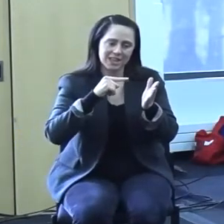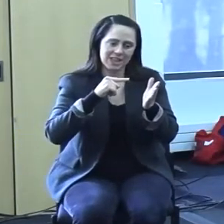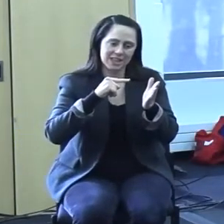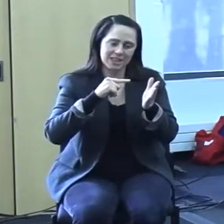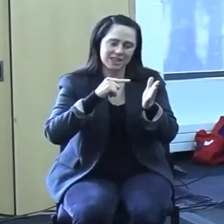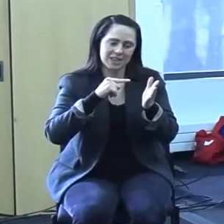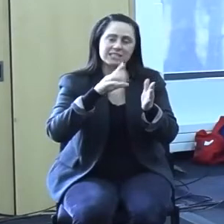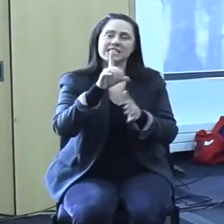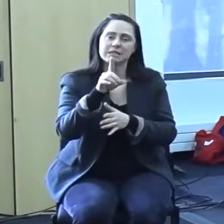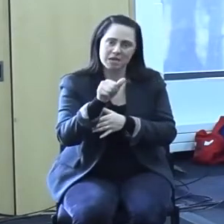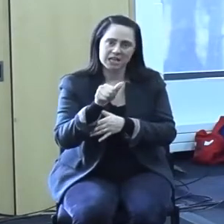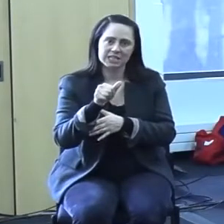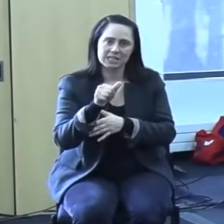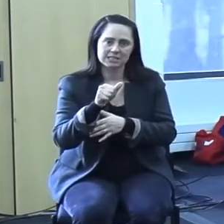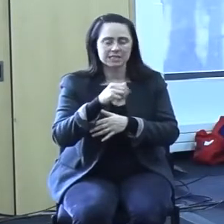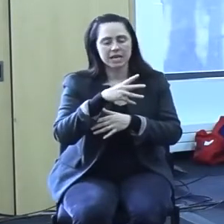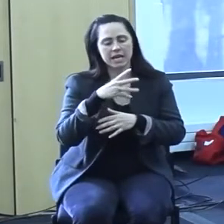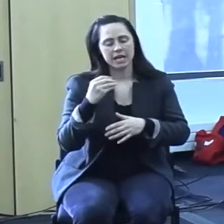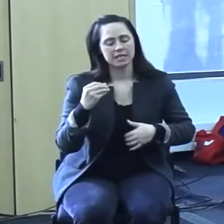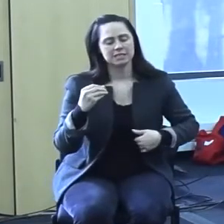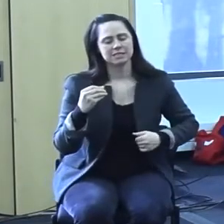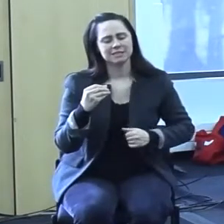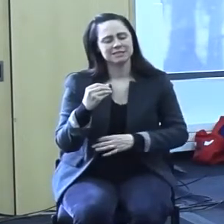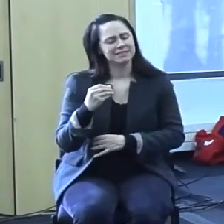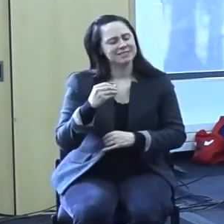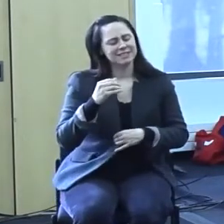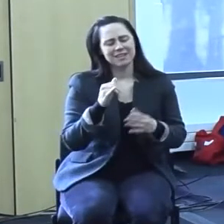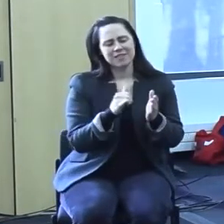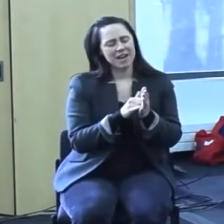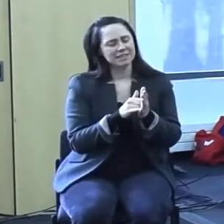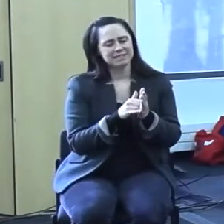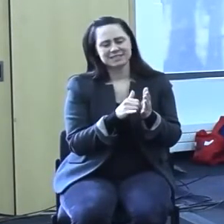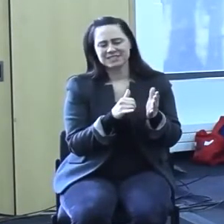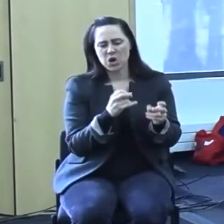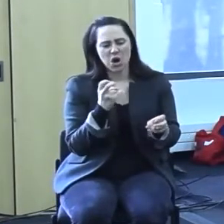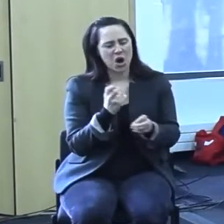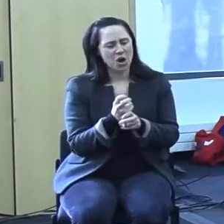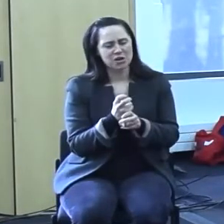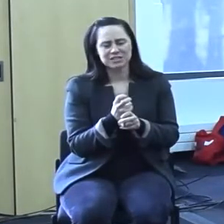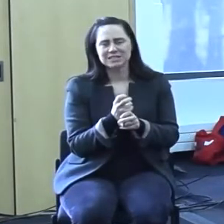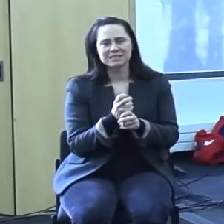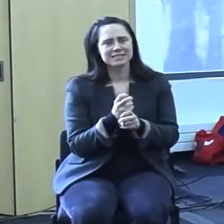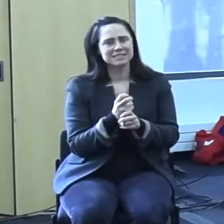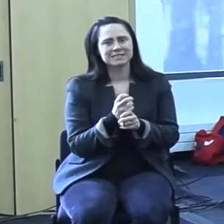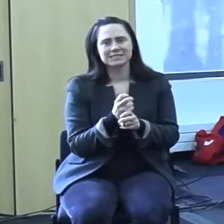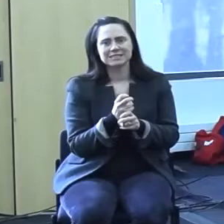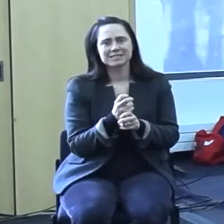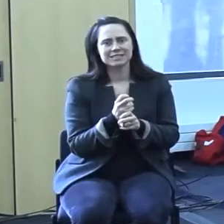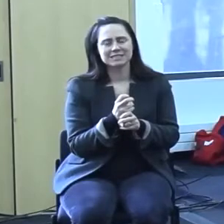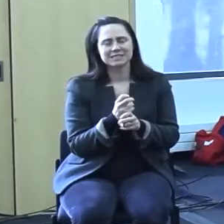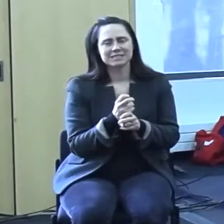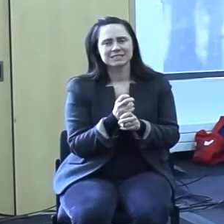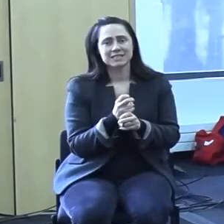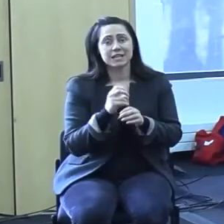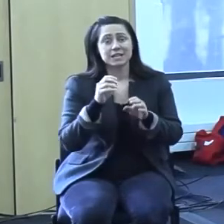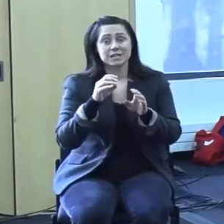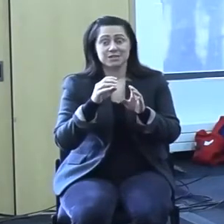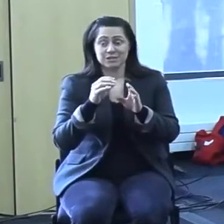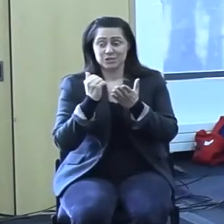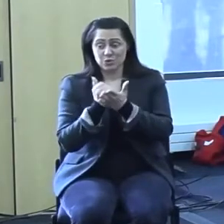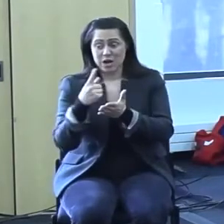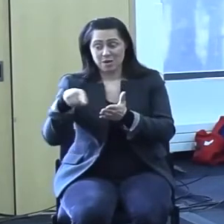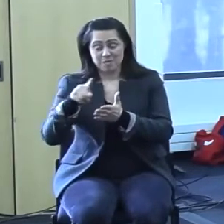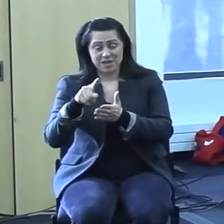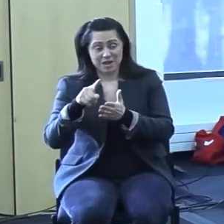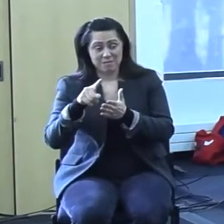disabilities, and it's kind of hard to open their eyes once